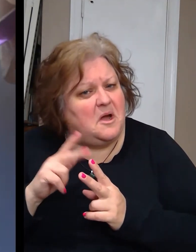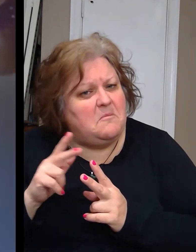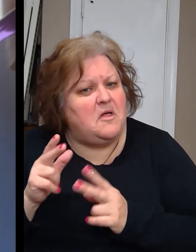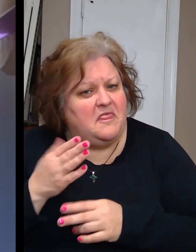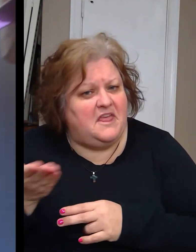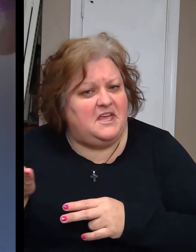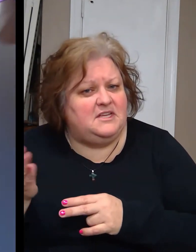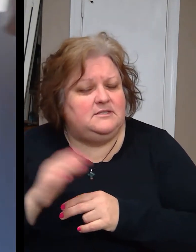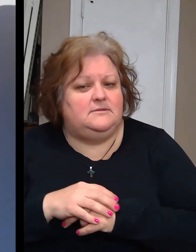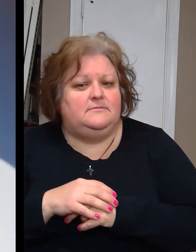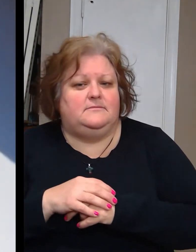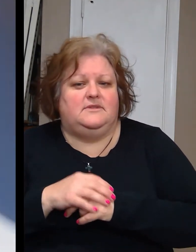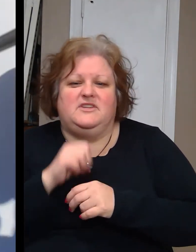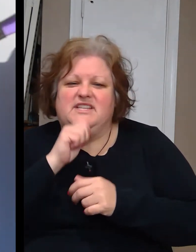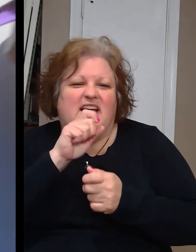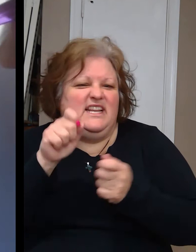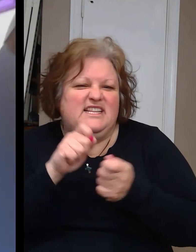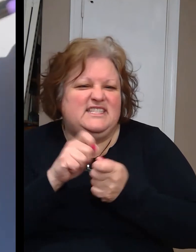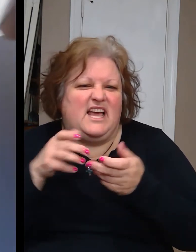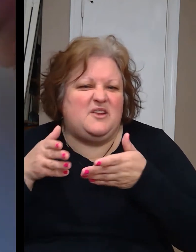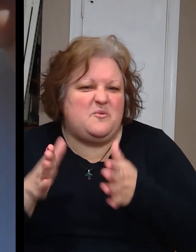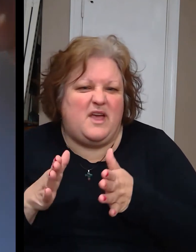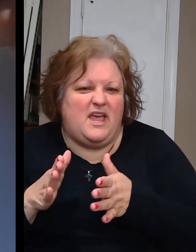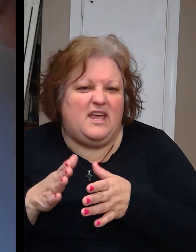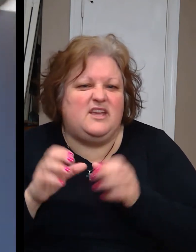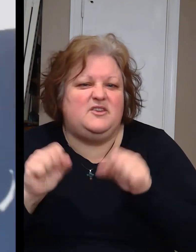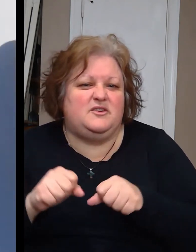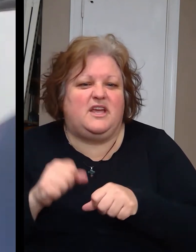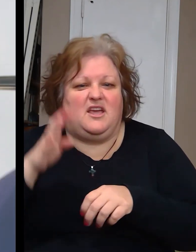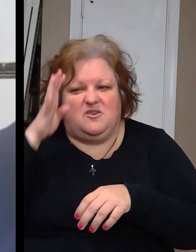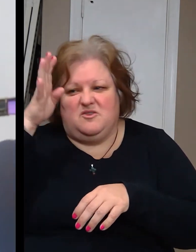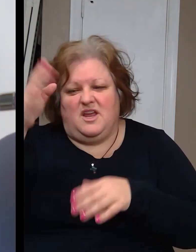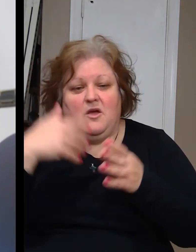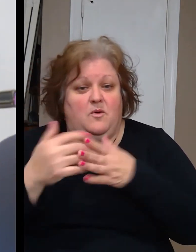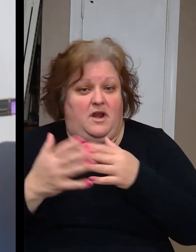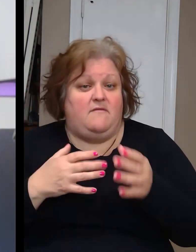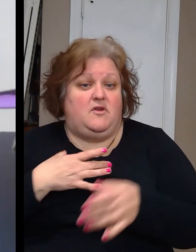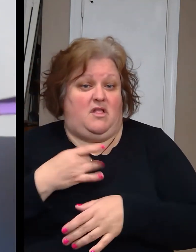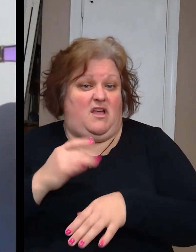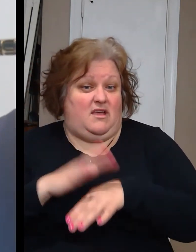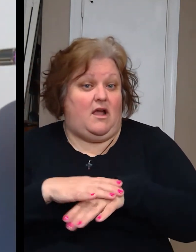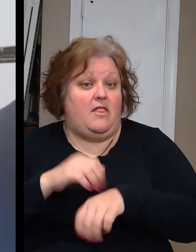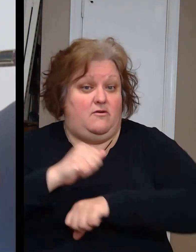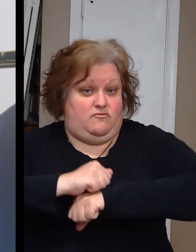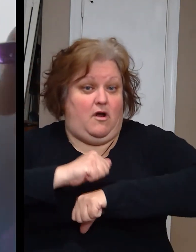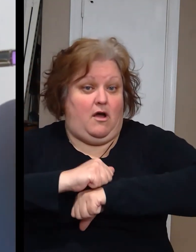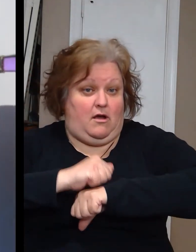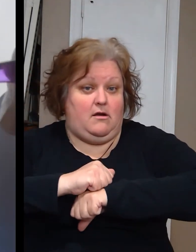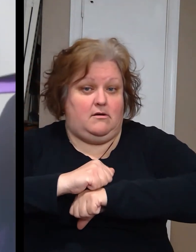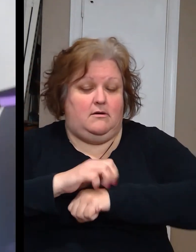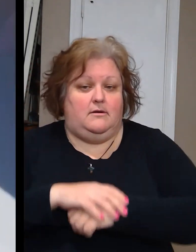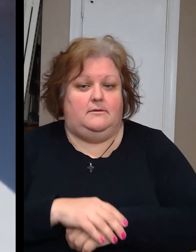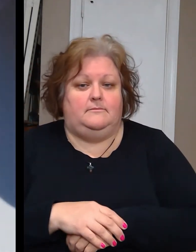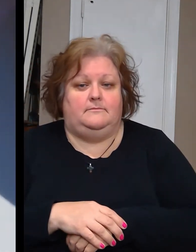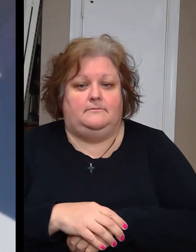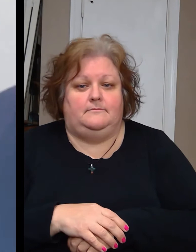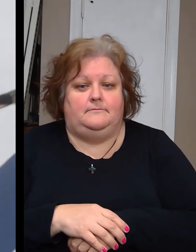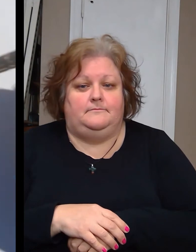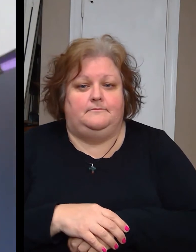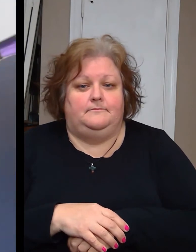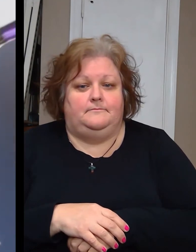had. There's no exact way to do this. You can create whatever you would like on the rocks.